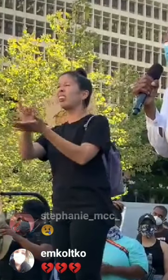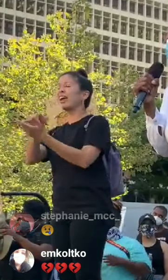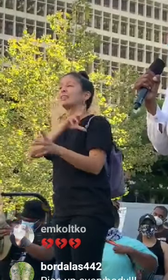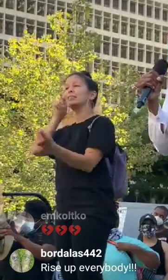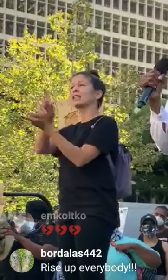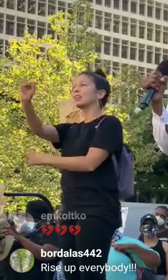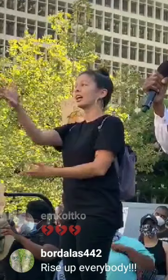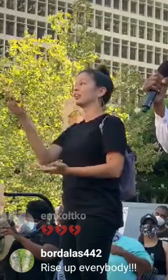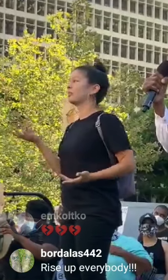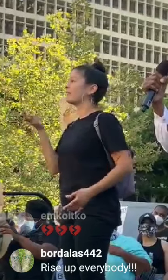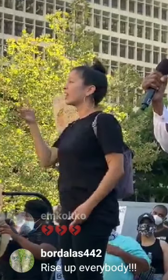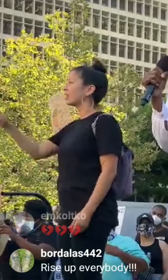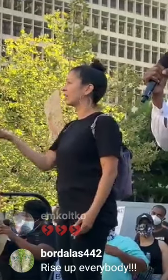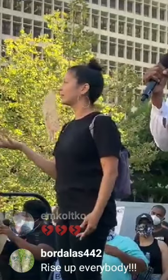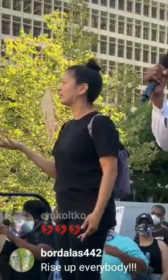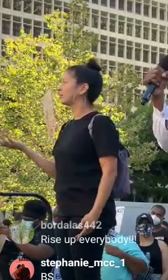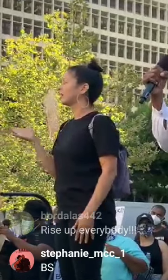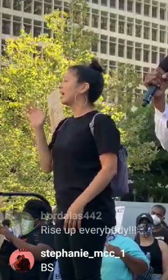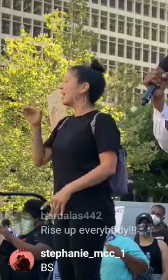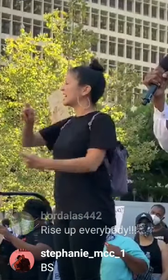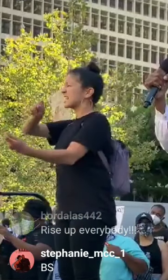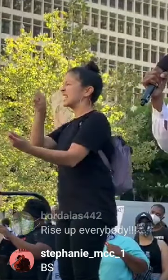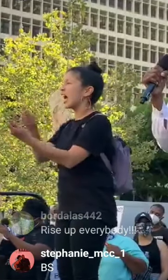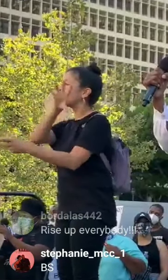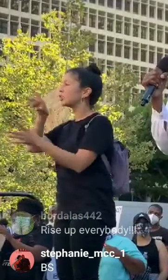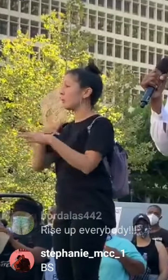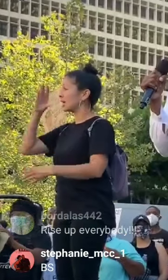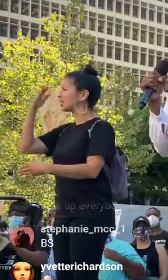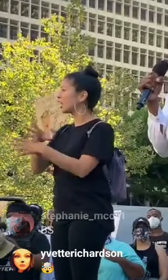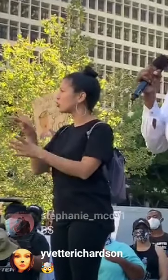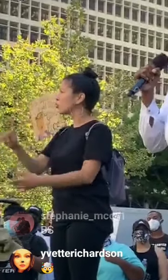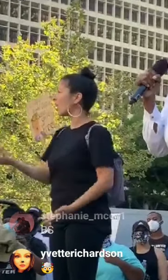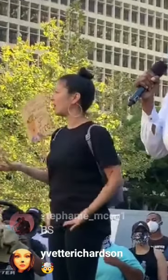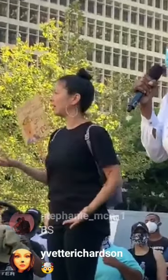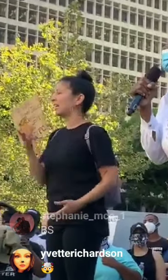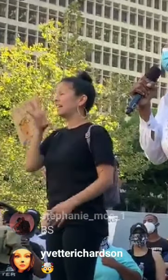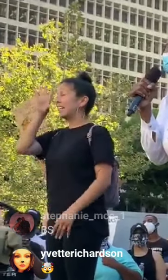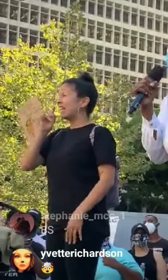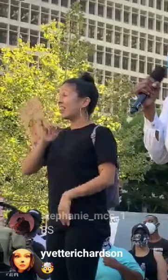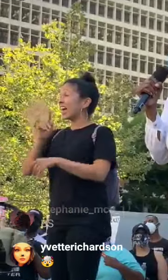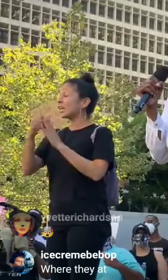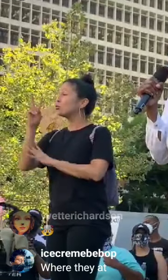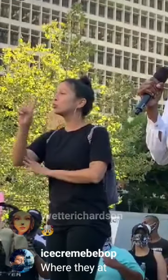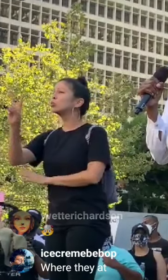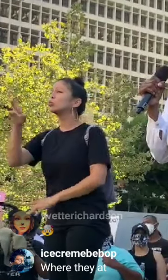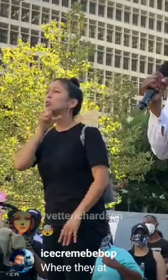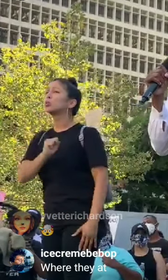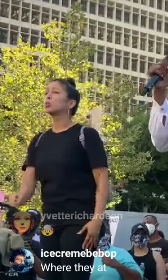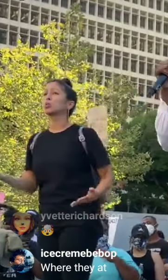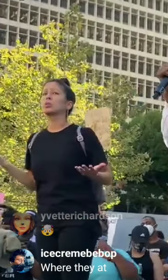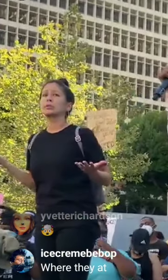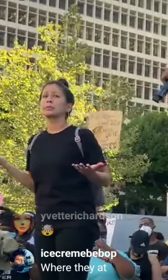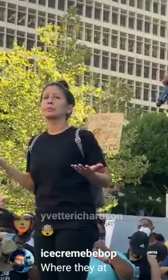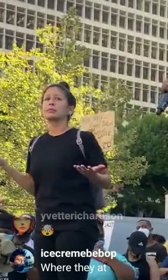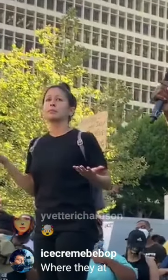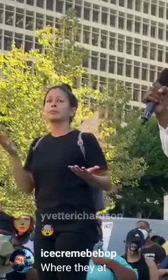Exactly. Exactly. That's exactly what they did to my son. And he was 22 years old.